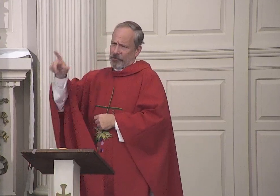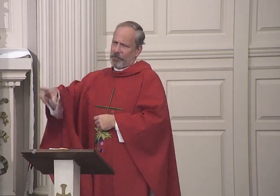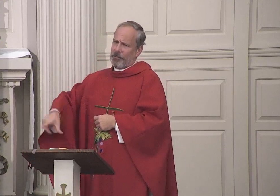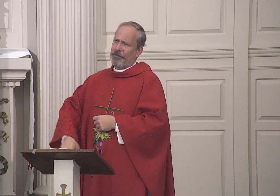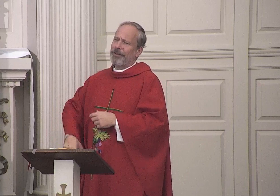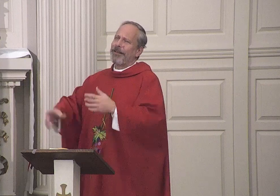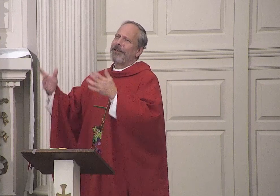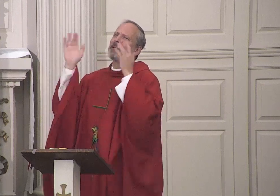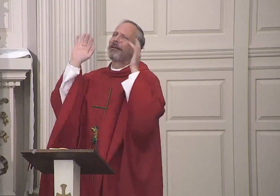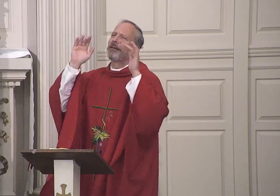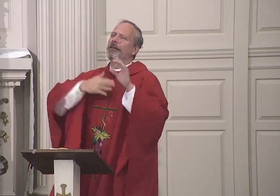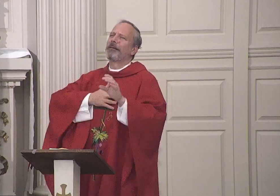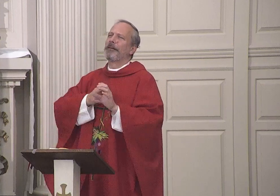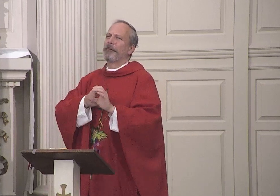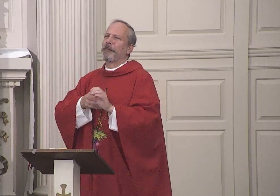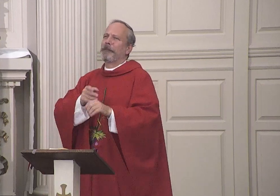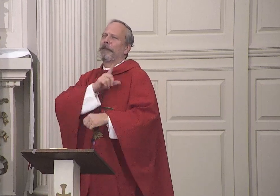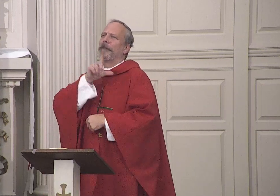Lord, have mercy.